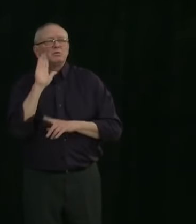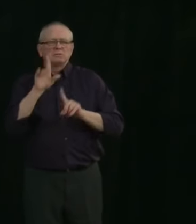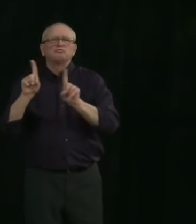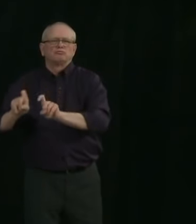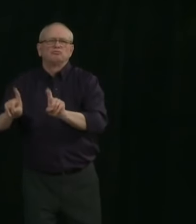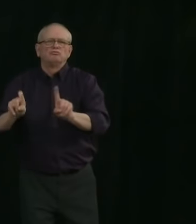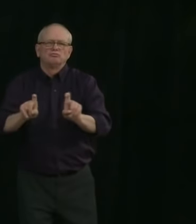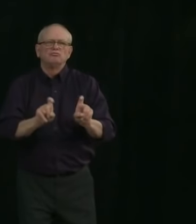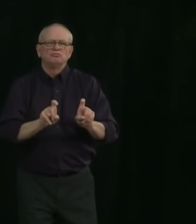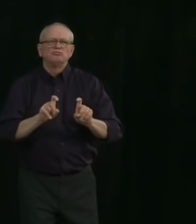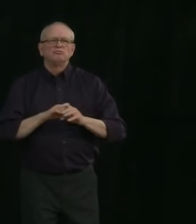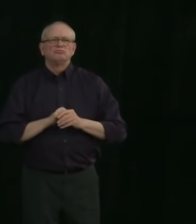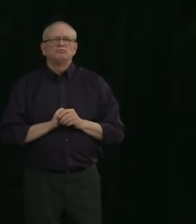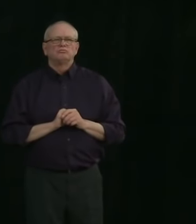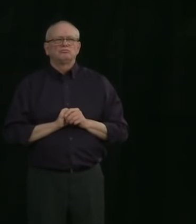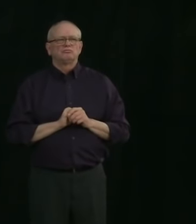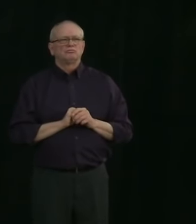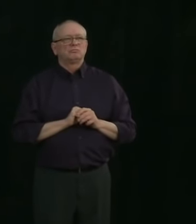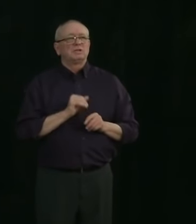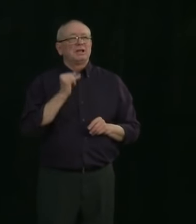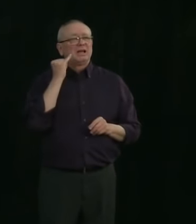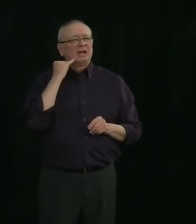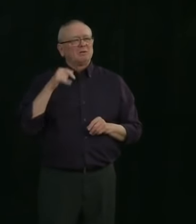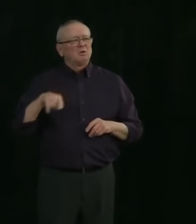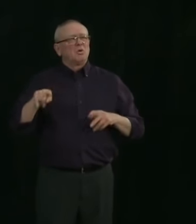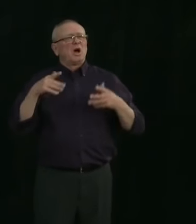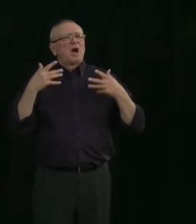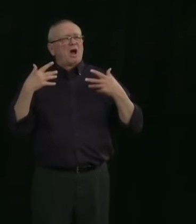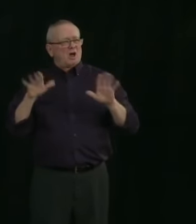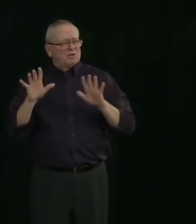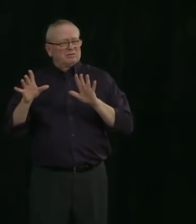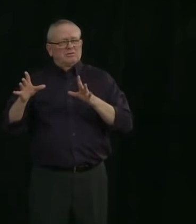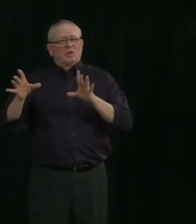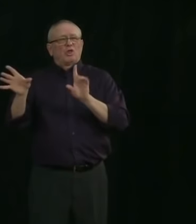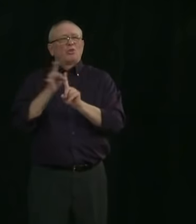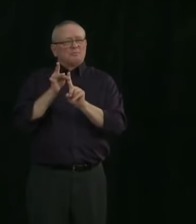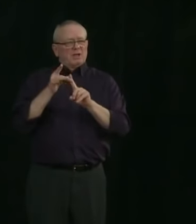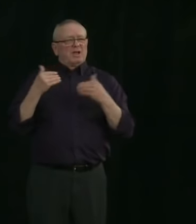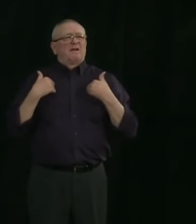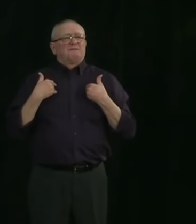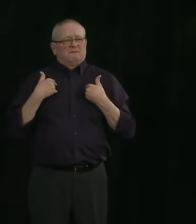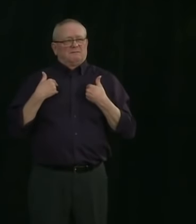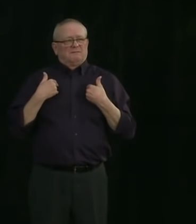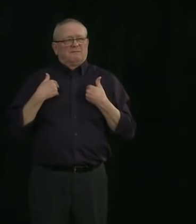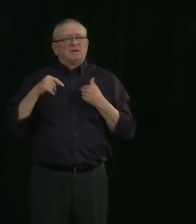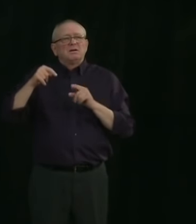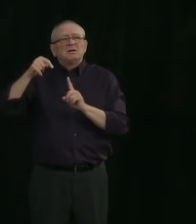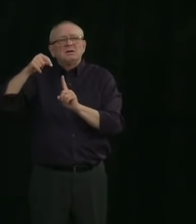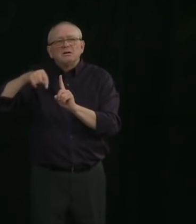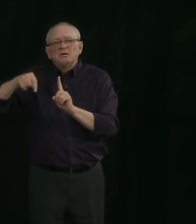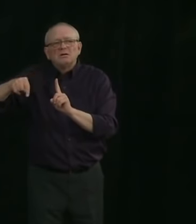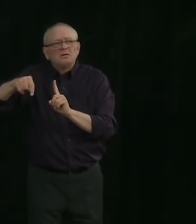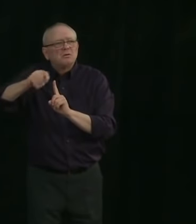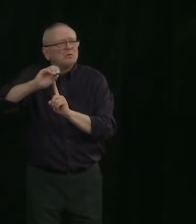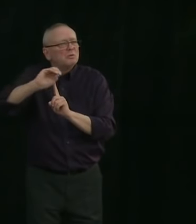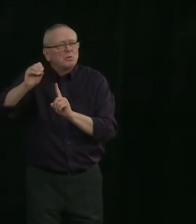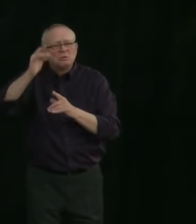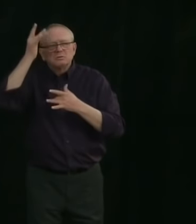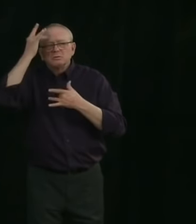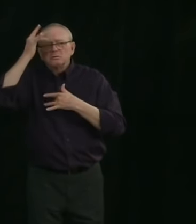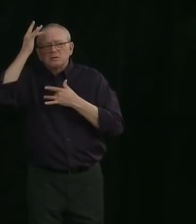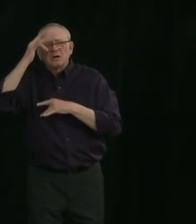that's still looking at if we have a confirmed case, then testing people in that facility who don't have symptoms, who've had exposure, so that we can